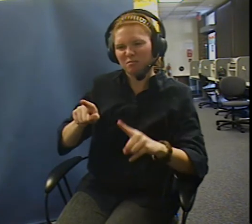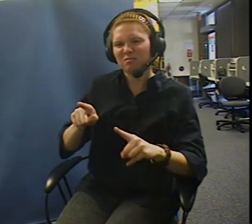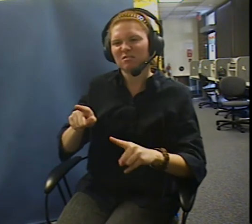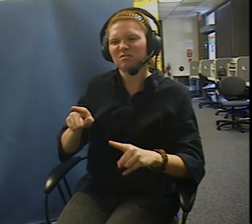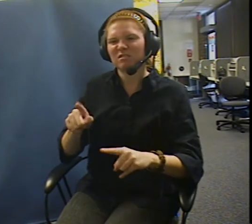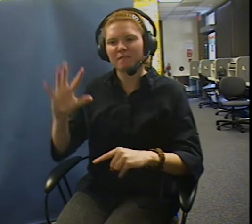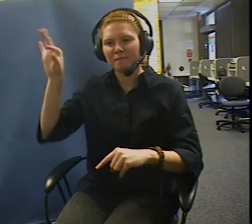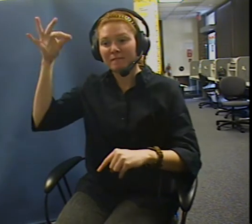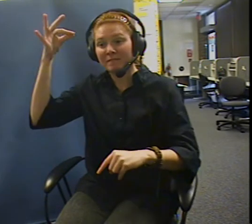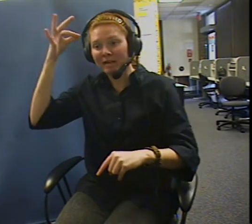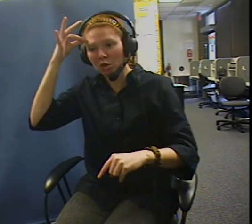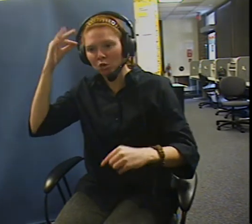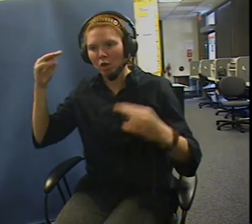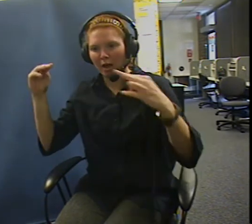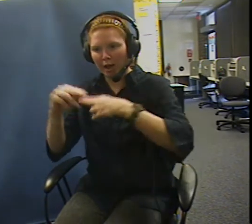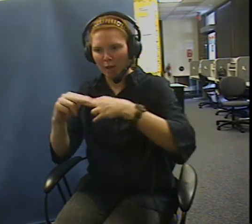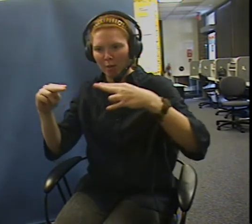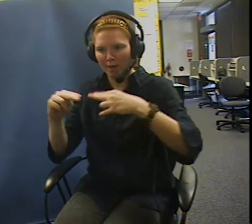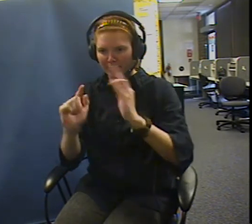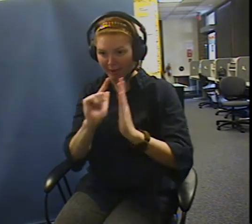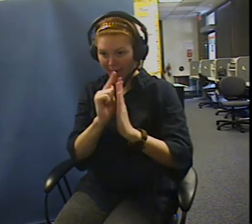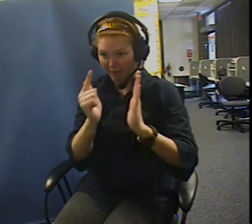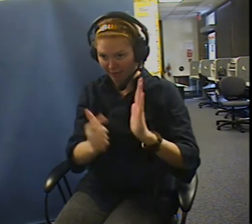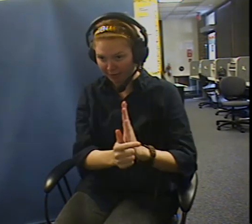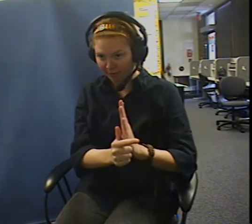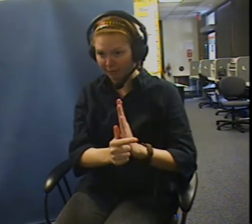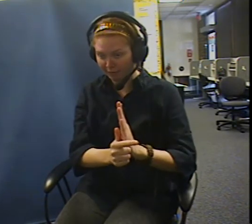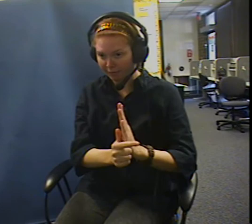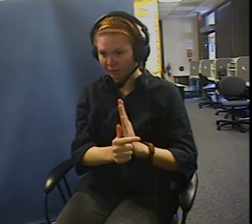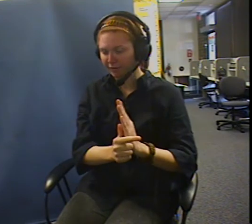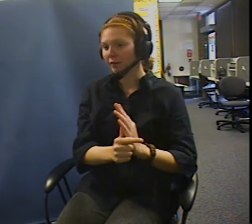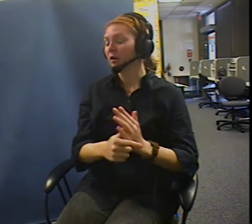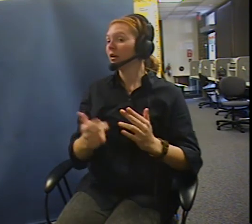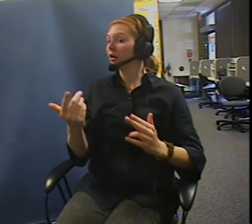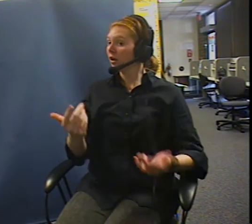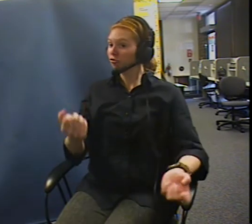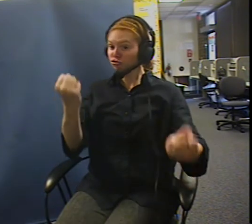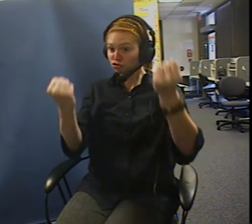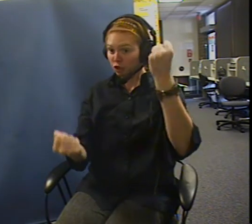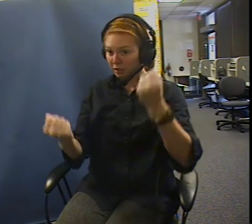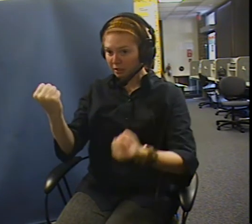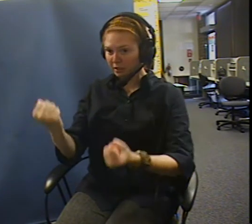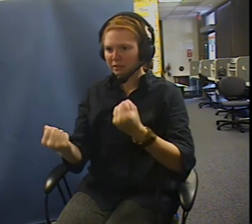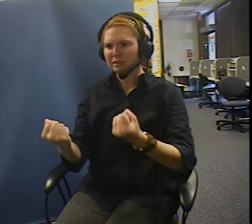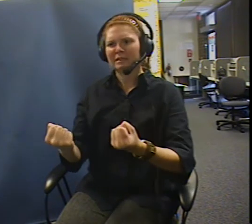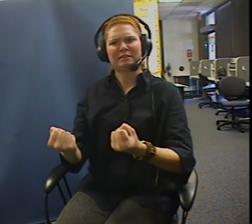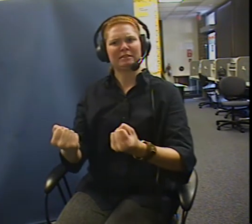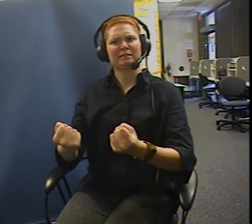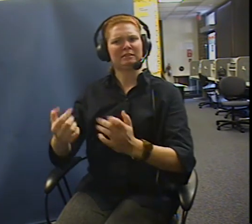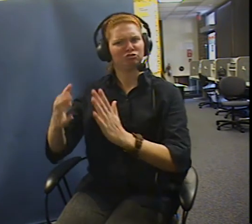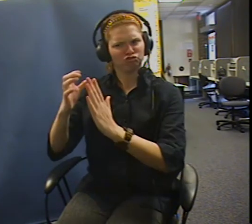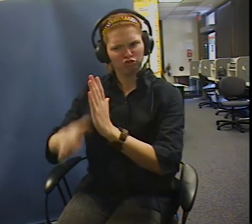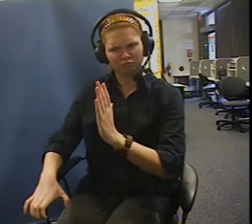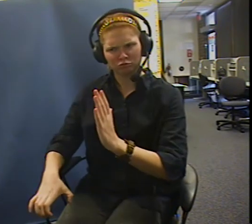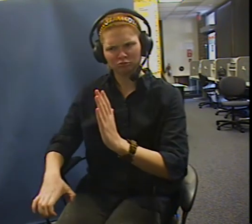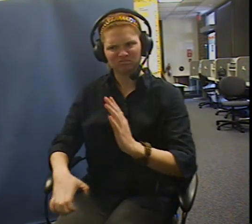Trucking is cheaper and far more flexible than rail routes. As a consequence, the new optimal location